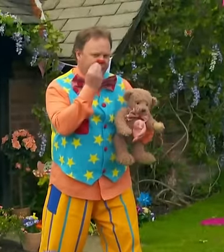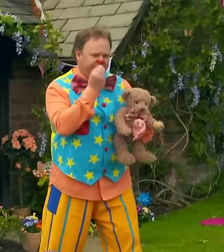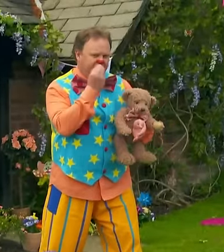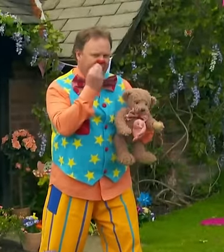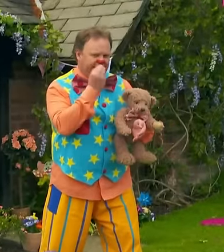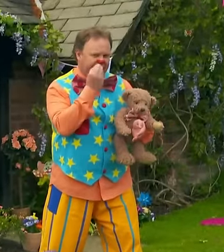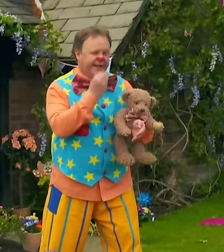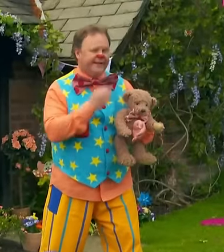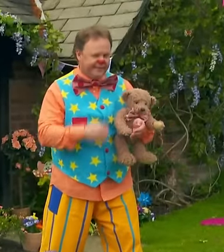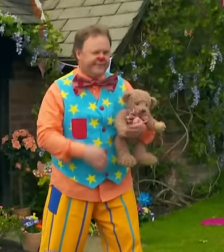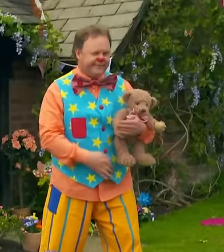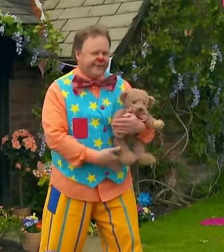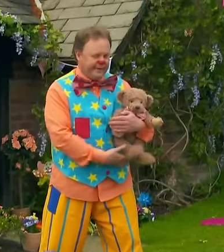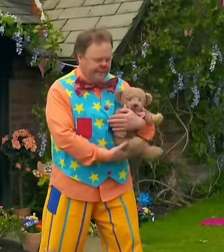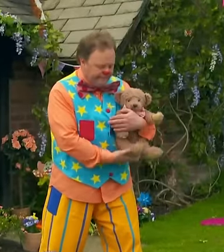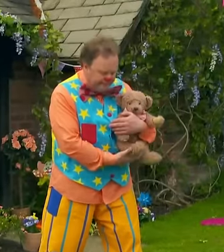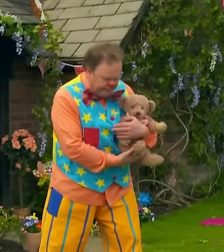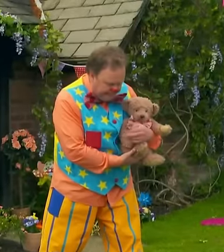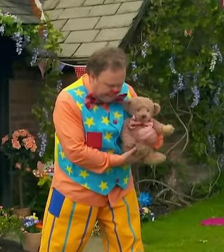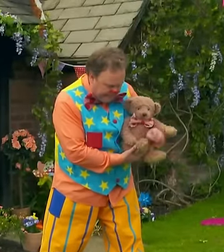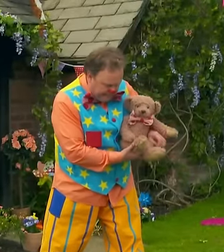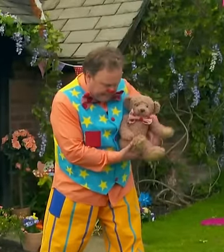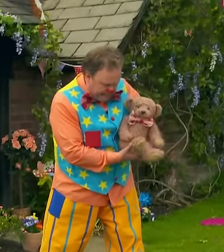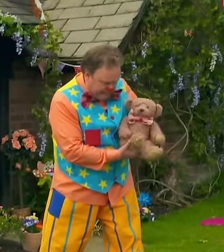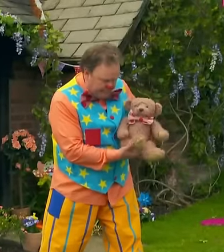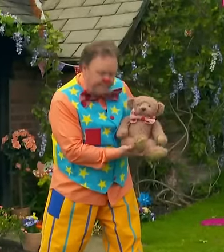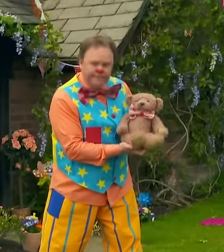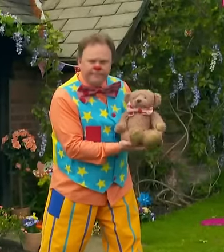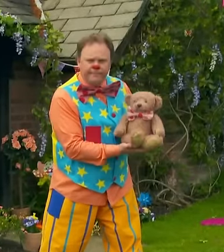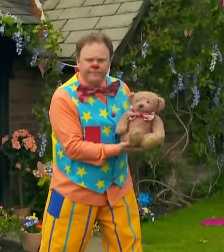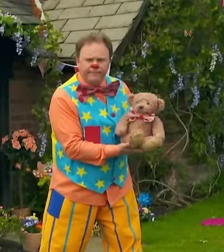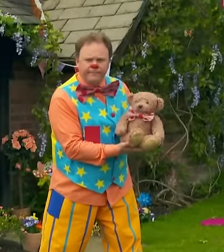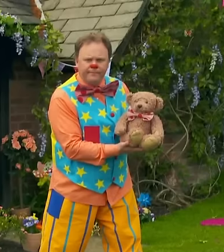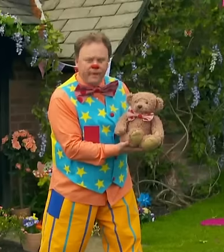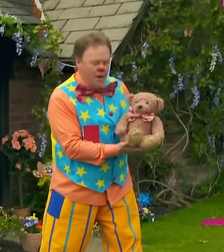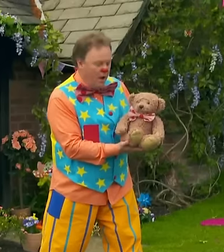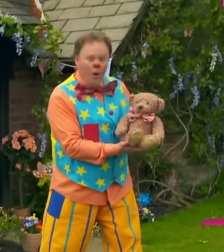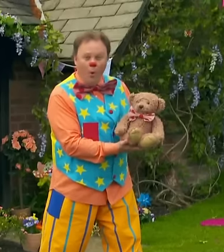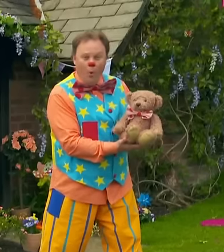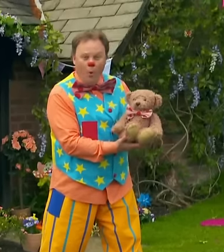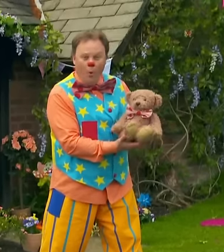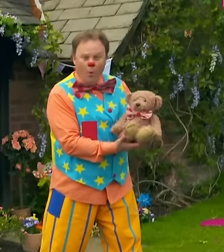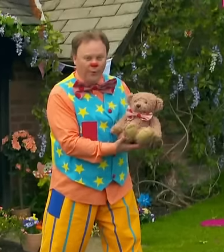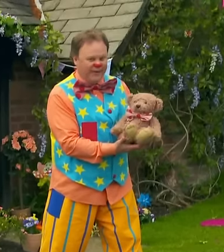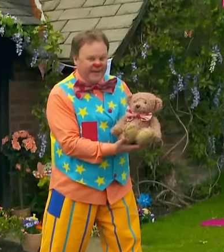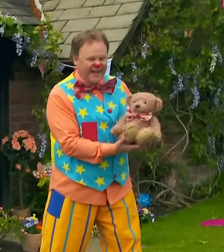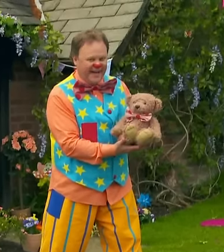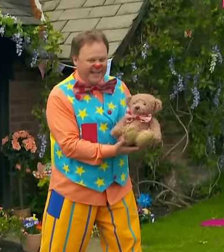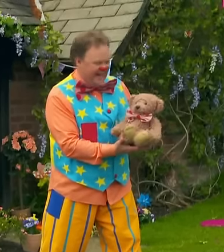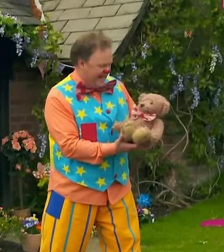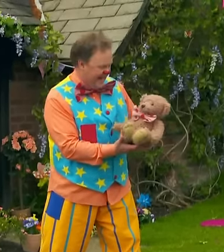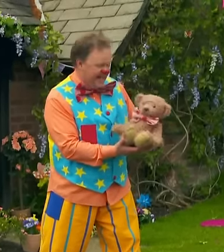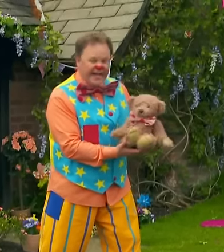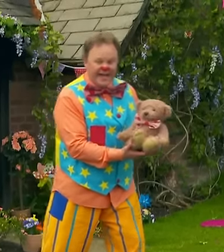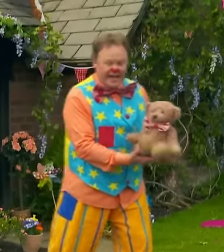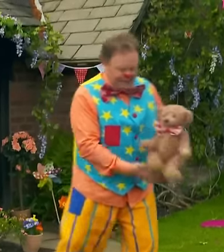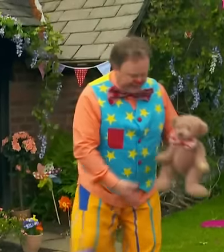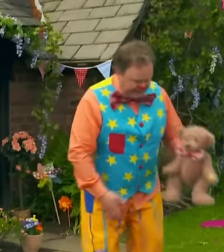rose petals. Why don't you follow the rose petals, Mr. Tumble? Oh, good idea. Come on,